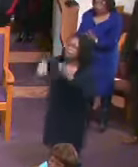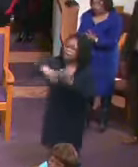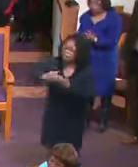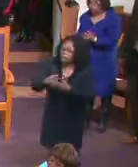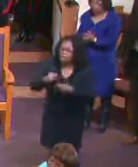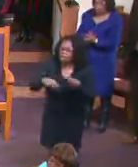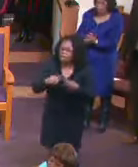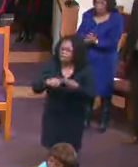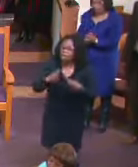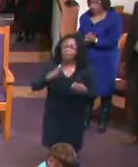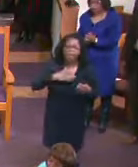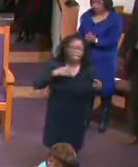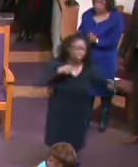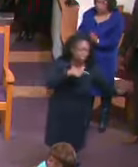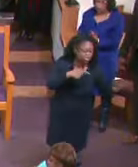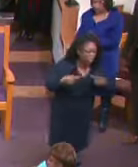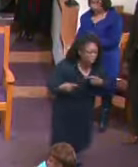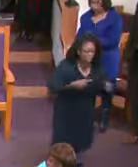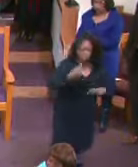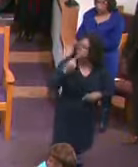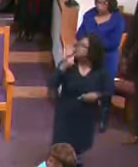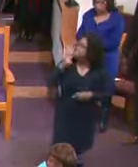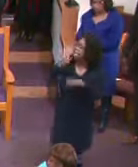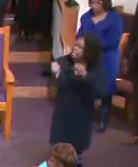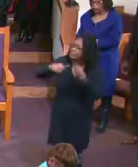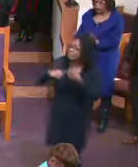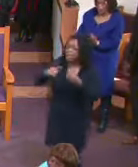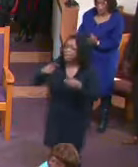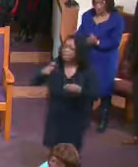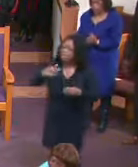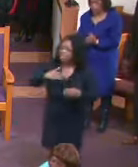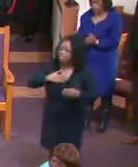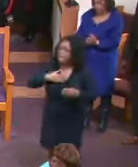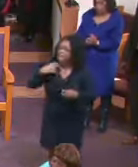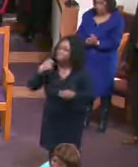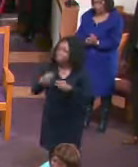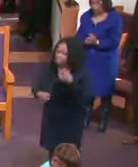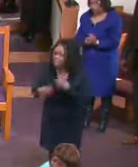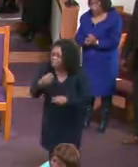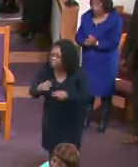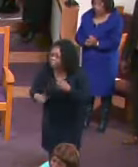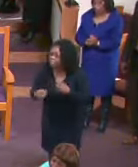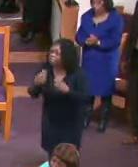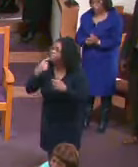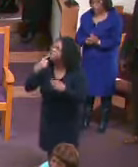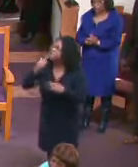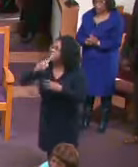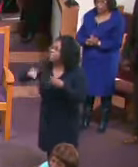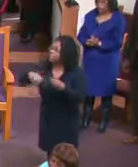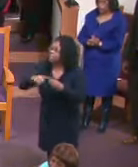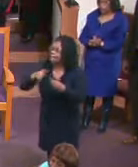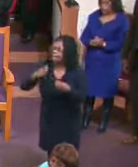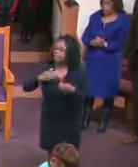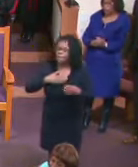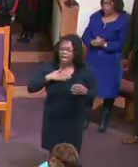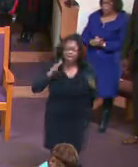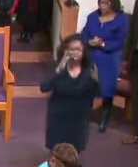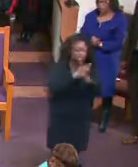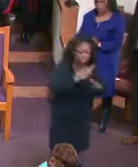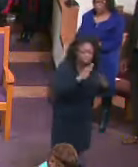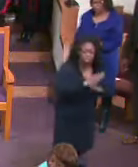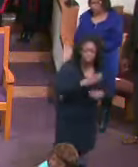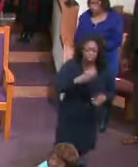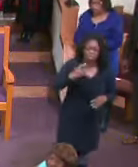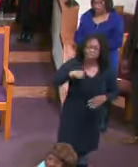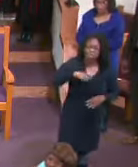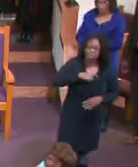my struggles. Tell him all about my trials. Tell him all about my troubles. He